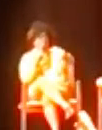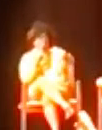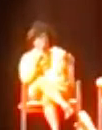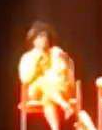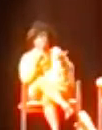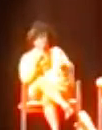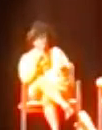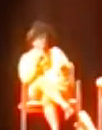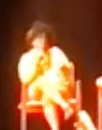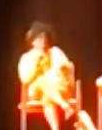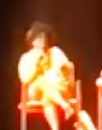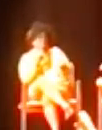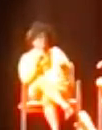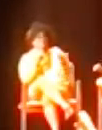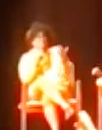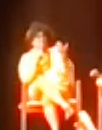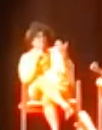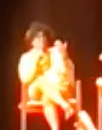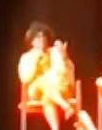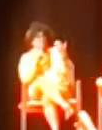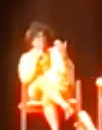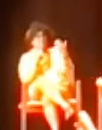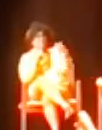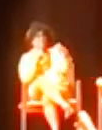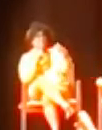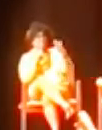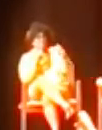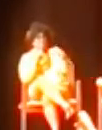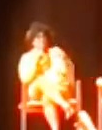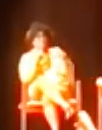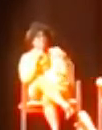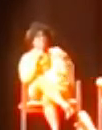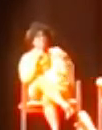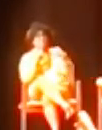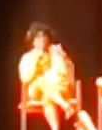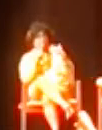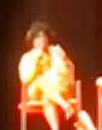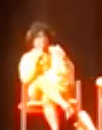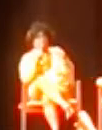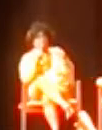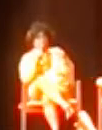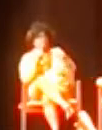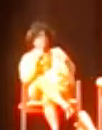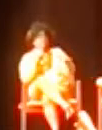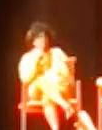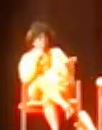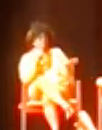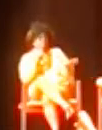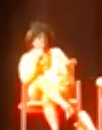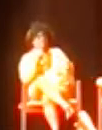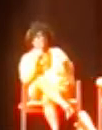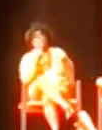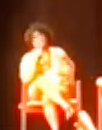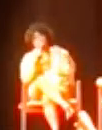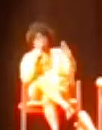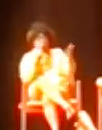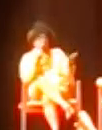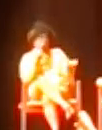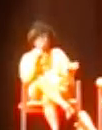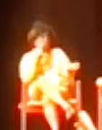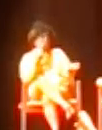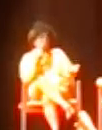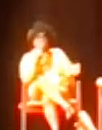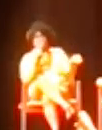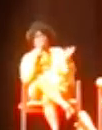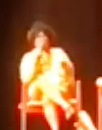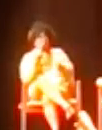inform that scene were not as successful. And then in past contests, we've had stage reading series.